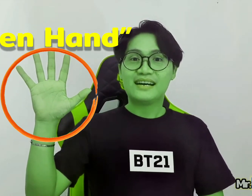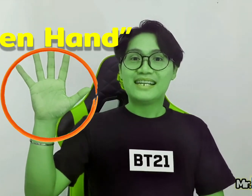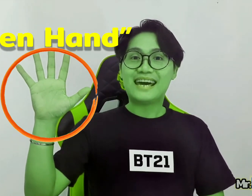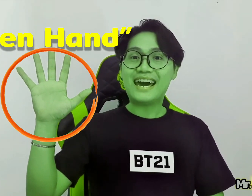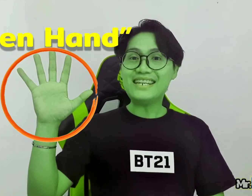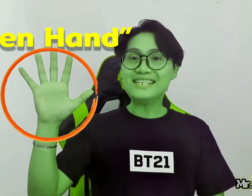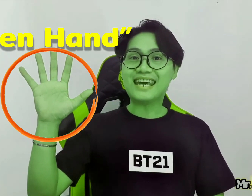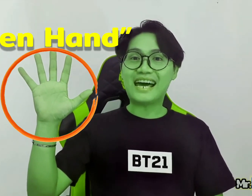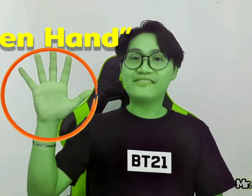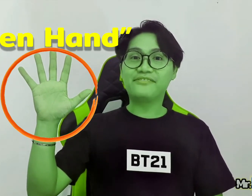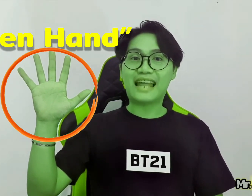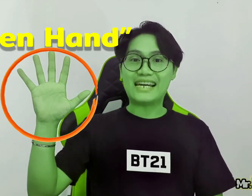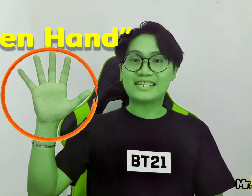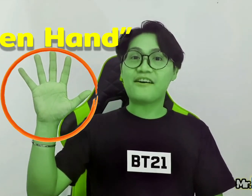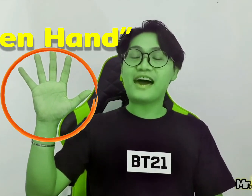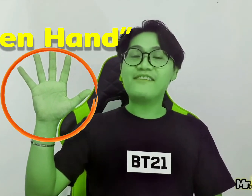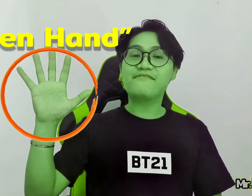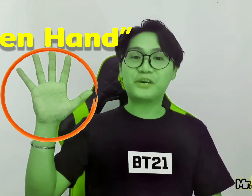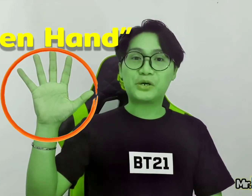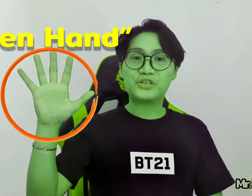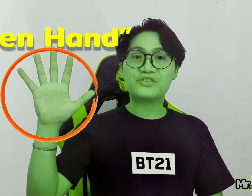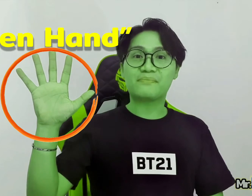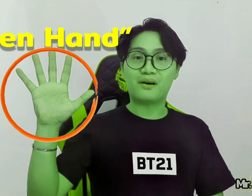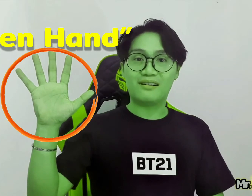The hand is held flat and fingers apart.